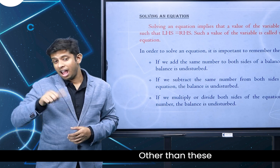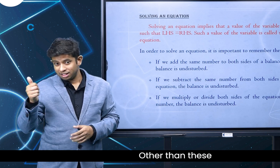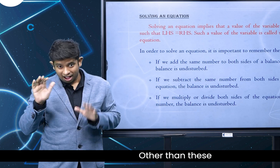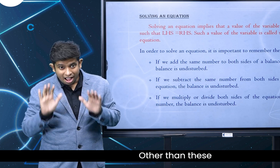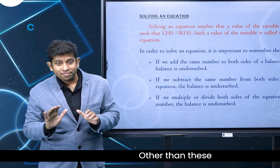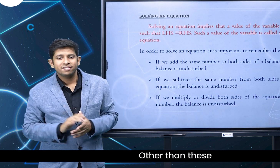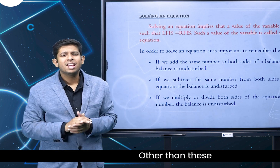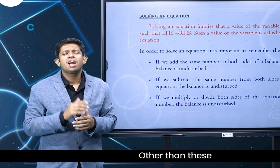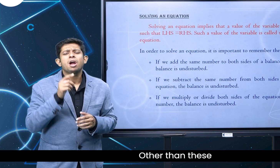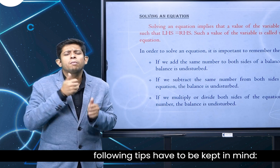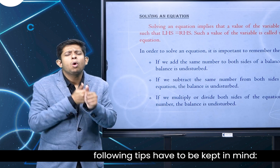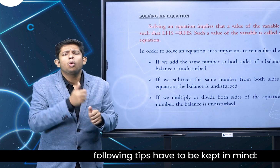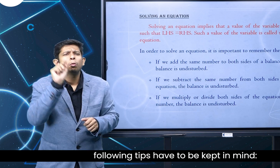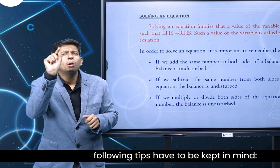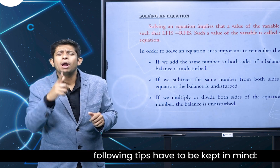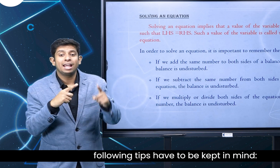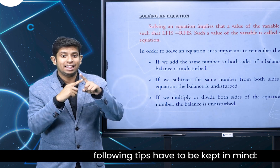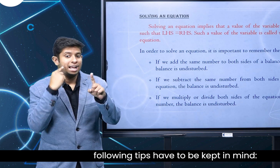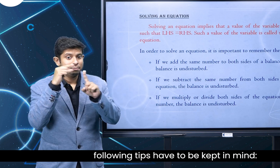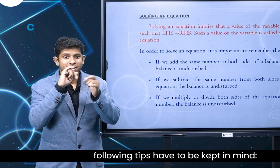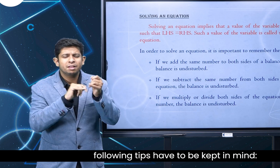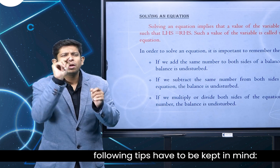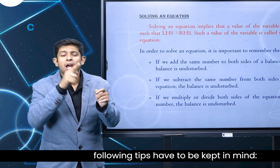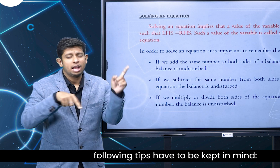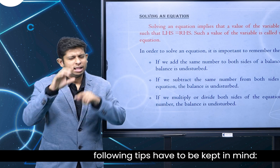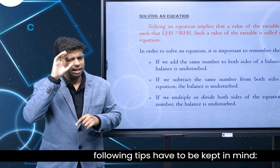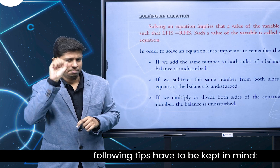Other than these, following tips have to be kept in mind.